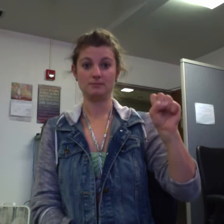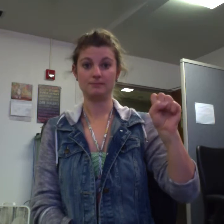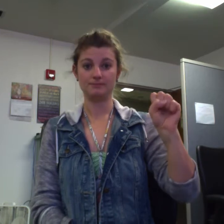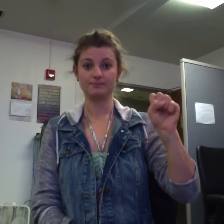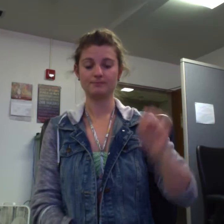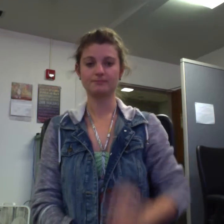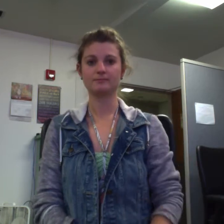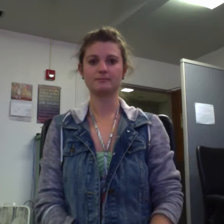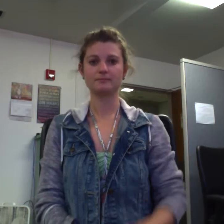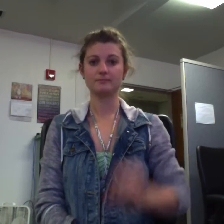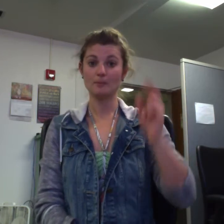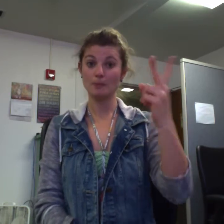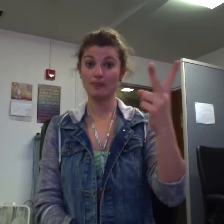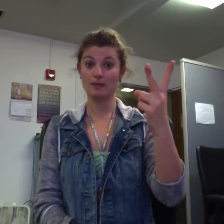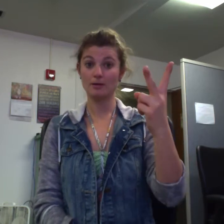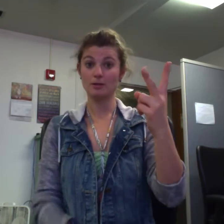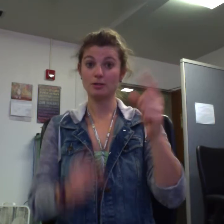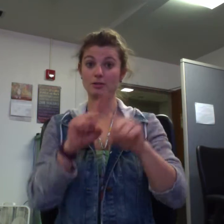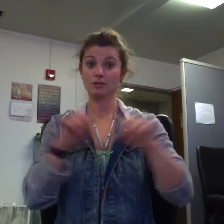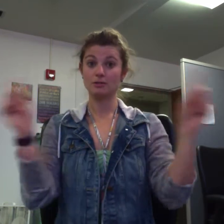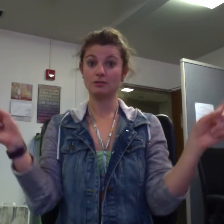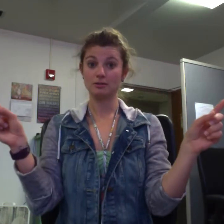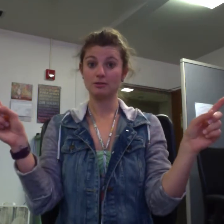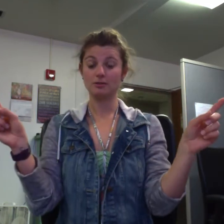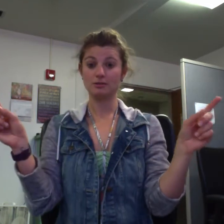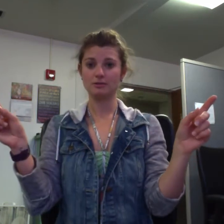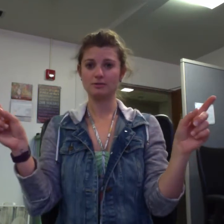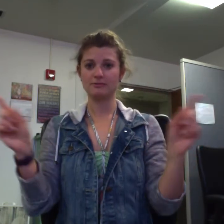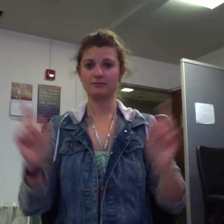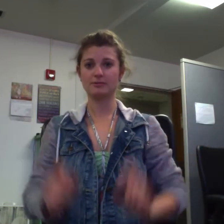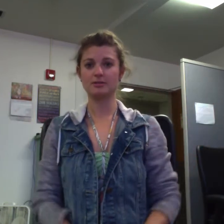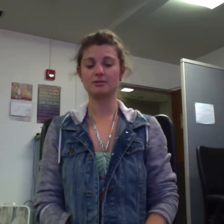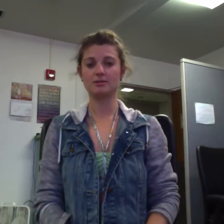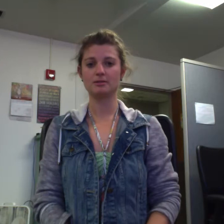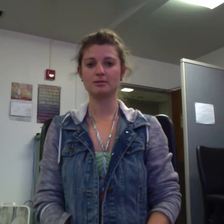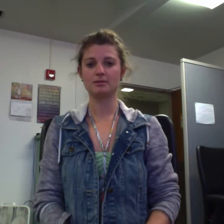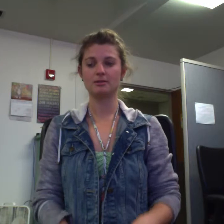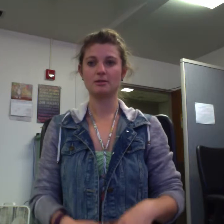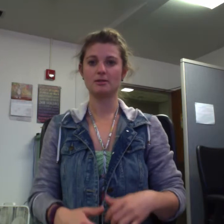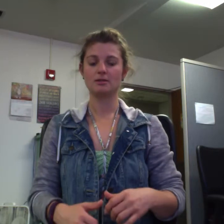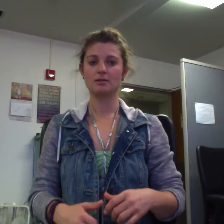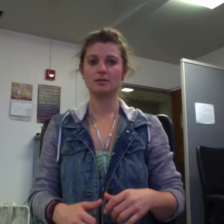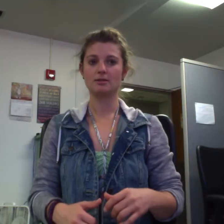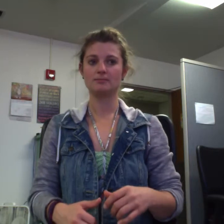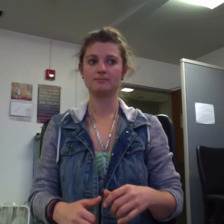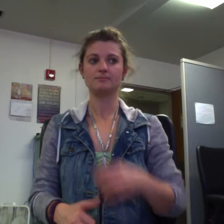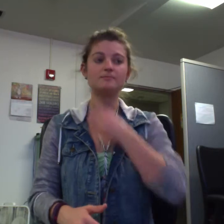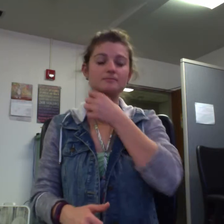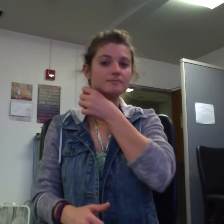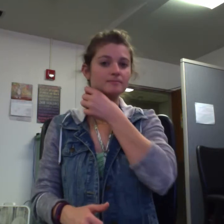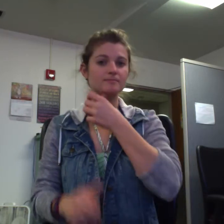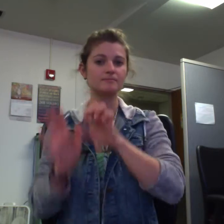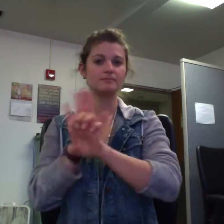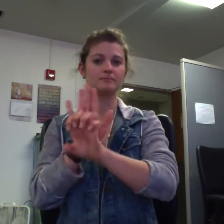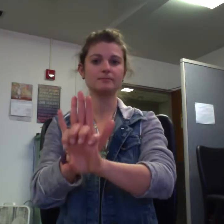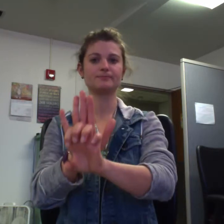to chunk this sentence. We need to decide which one of the two sentences is chunked correctly in a